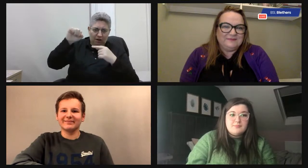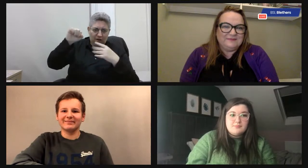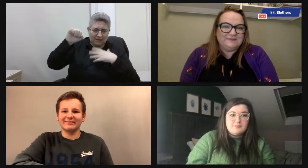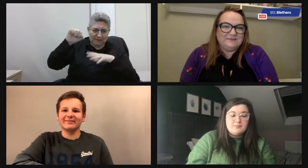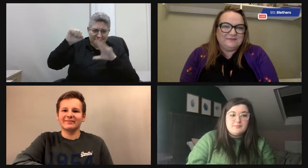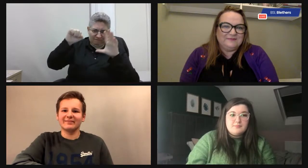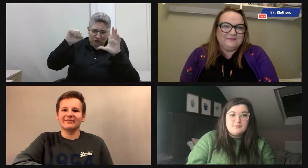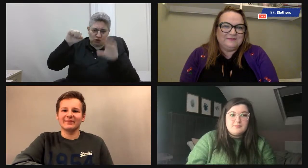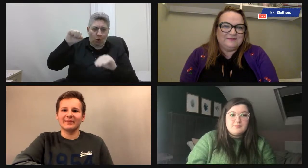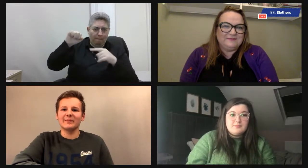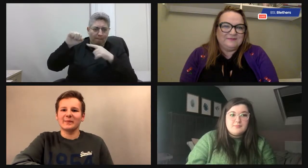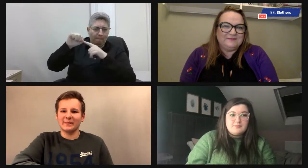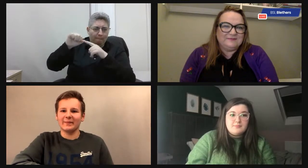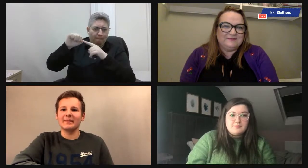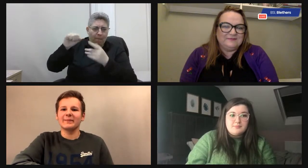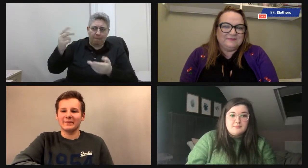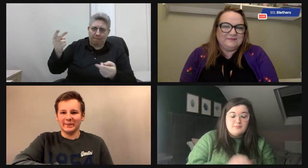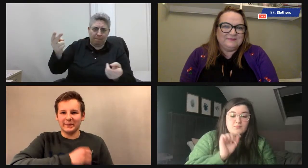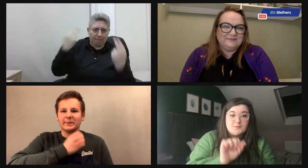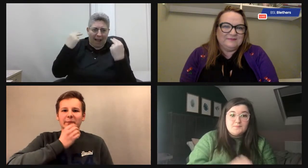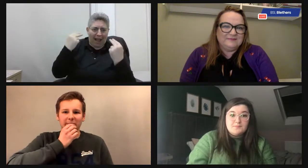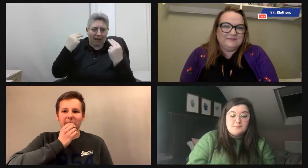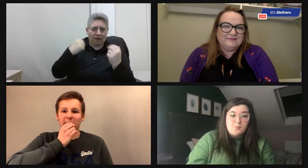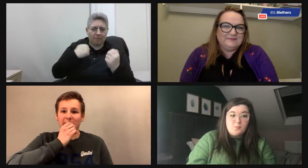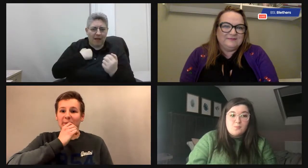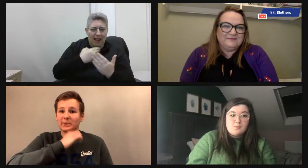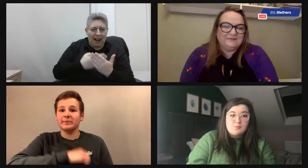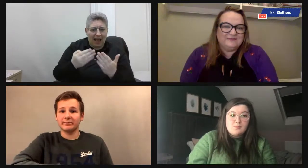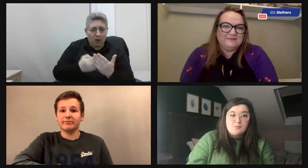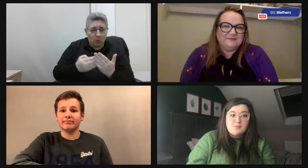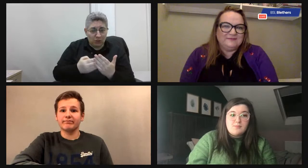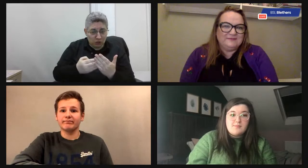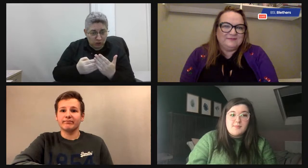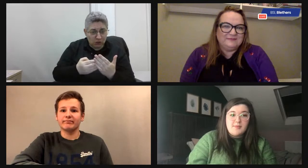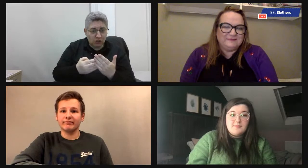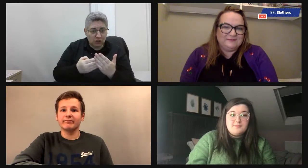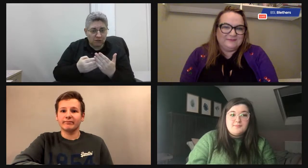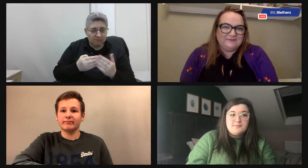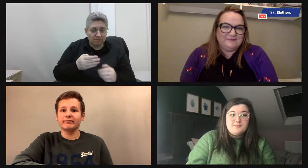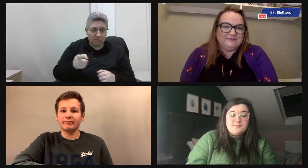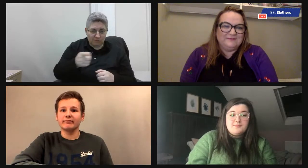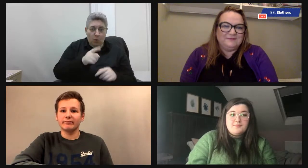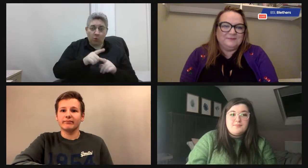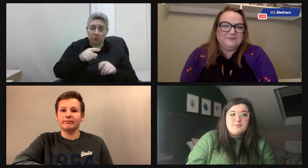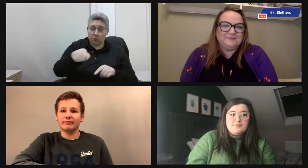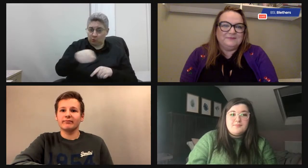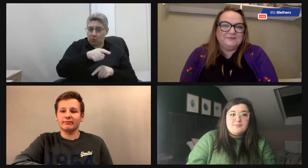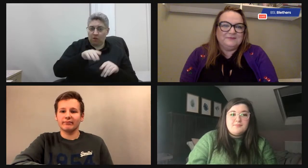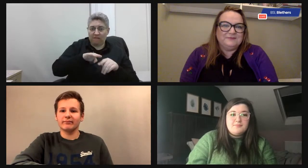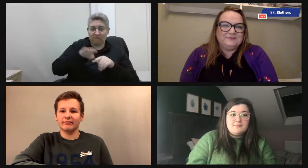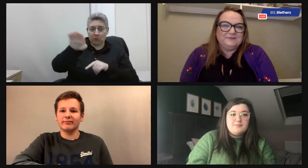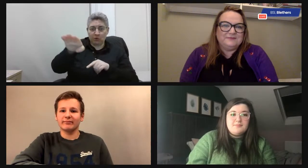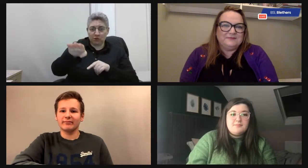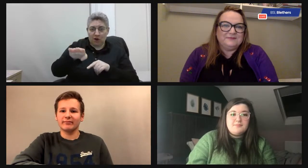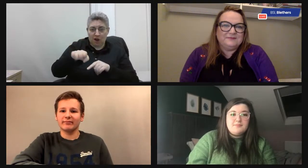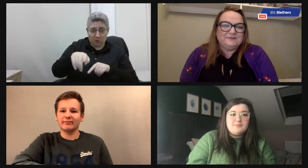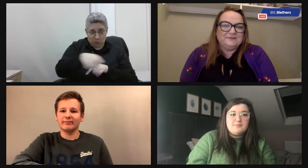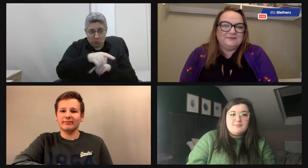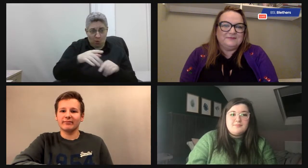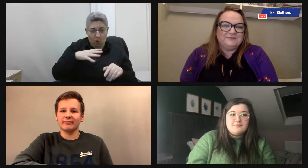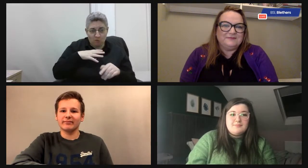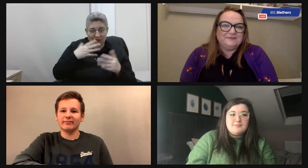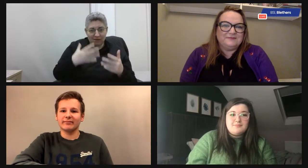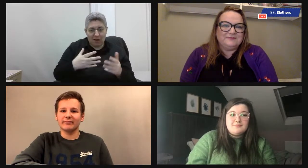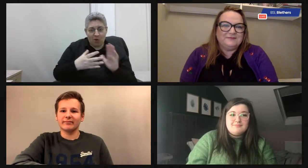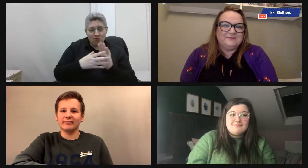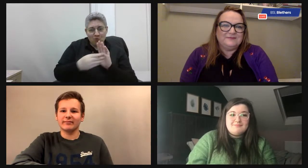your thoughts. And let's address this issue of language deprivation, so that you get your language back